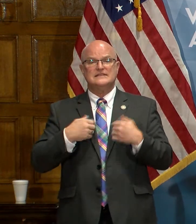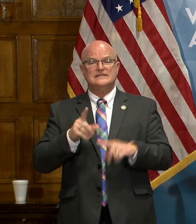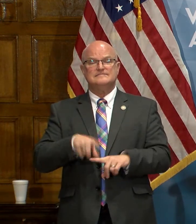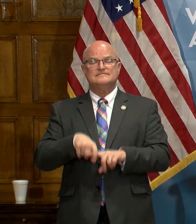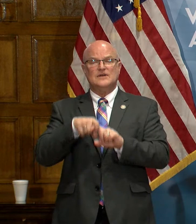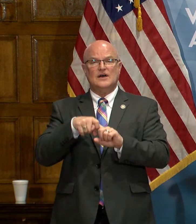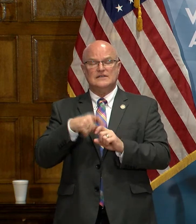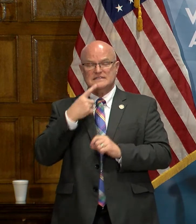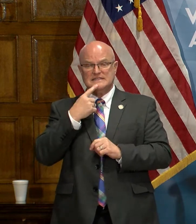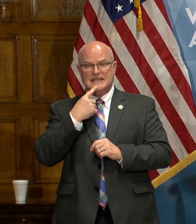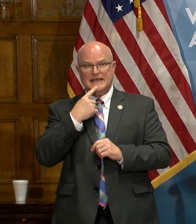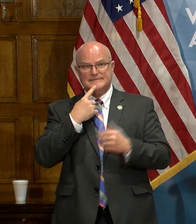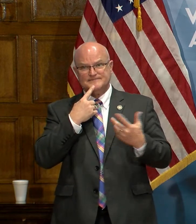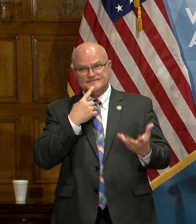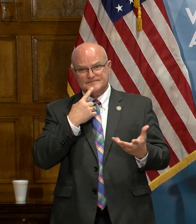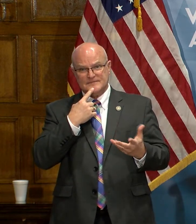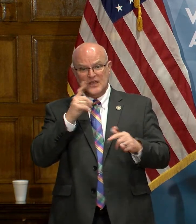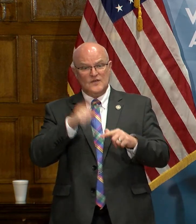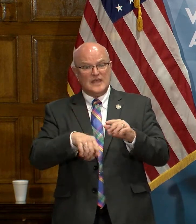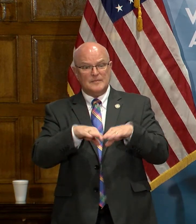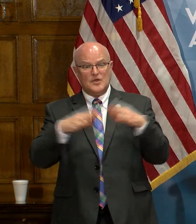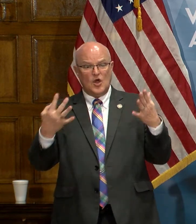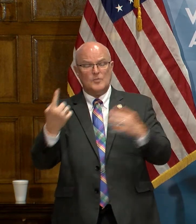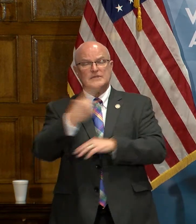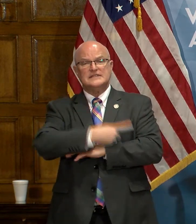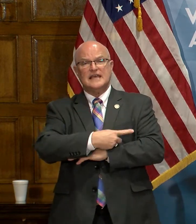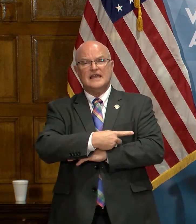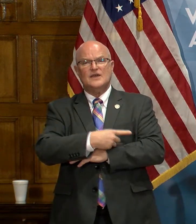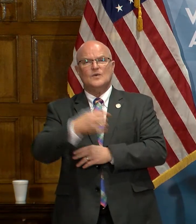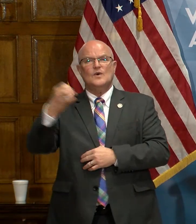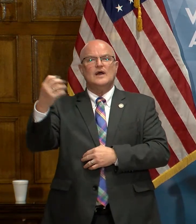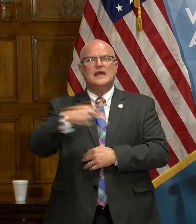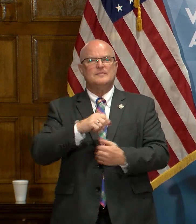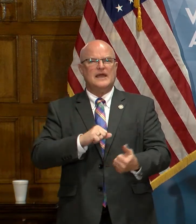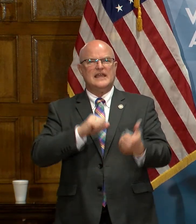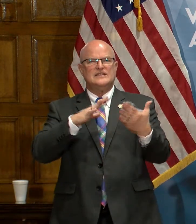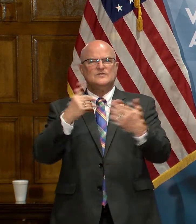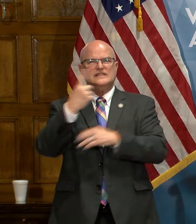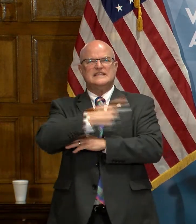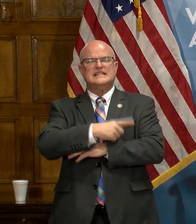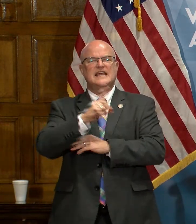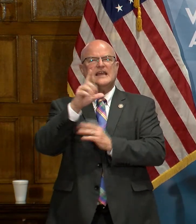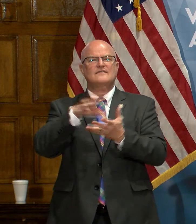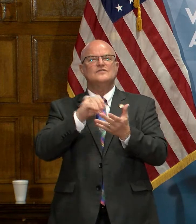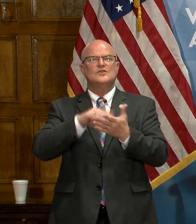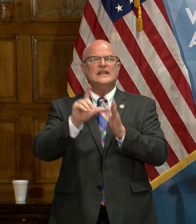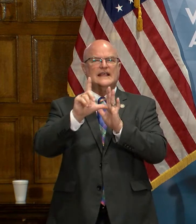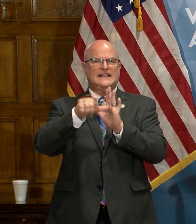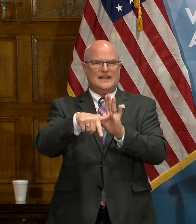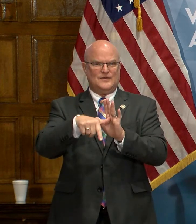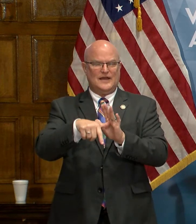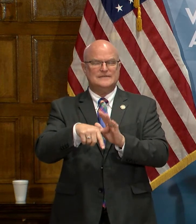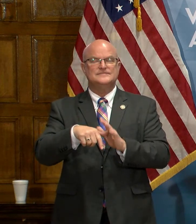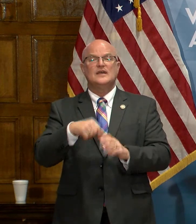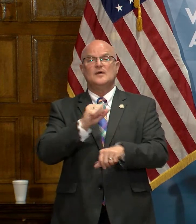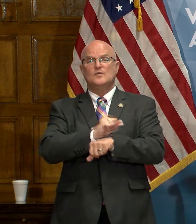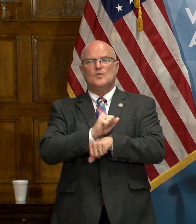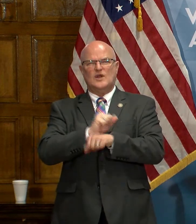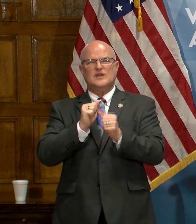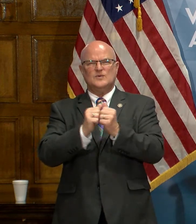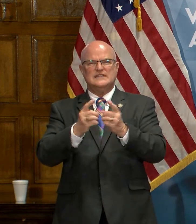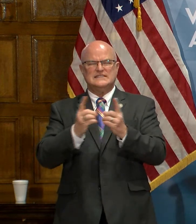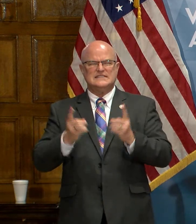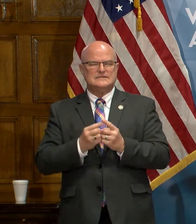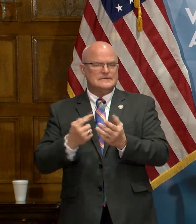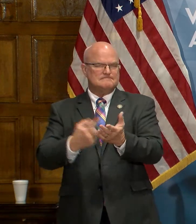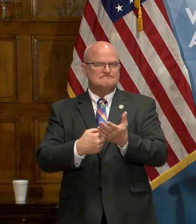pause and say, if we can't be open today, we're going to come back and address this day of learning at a later time. And we'll be working with districts to